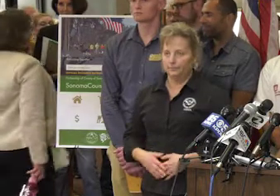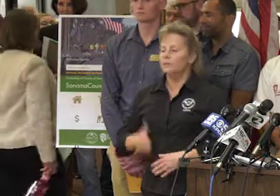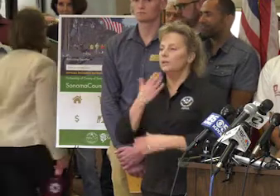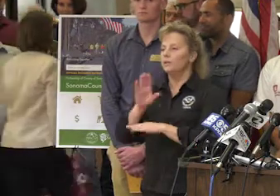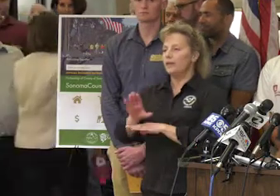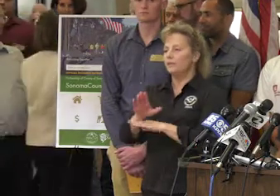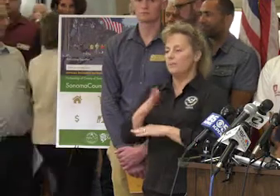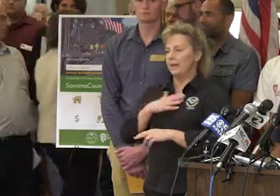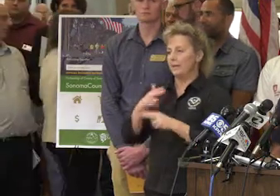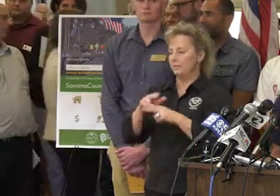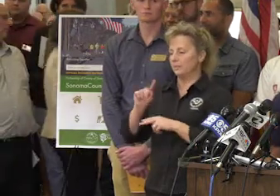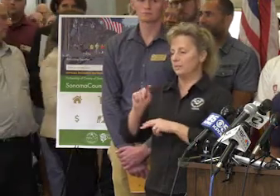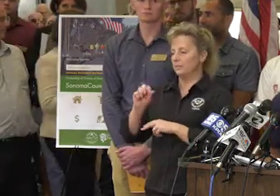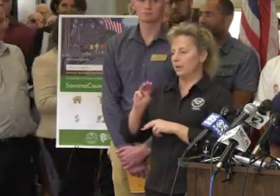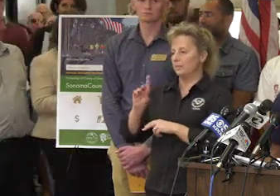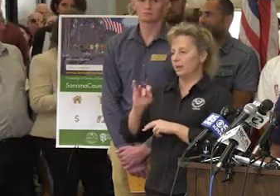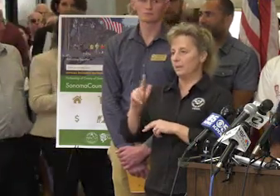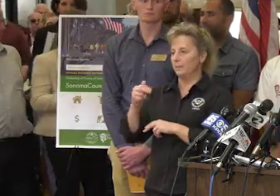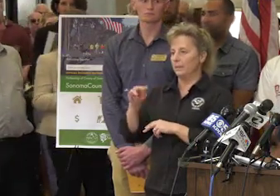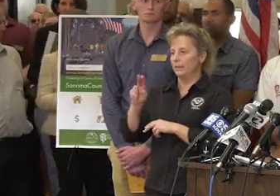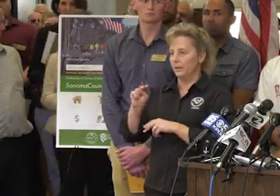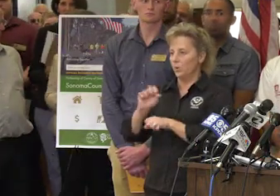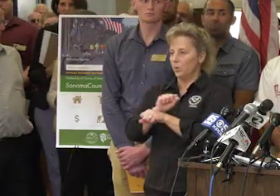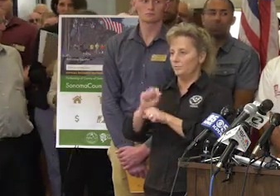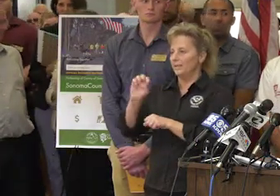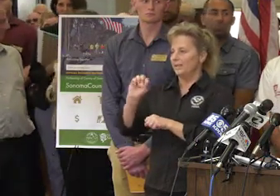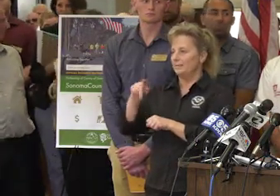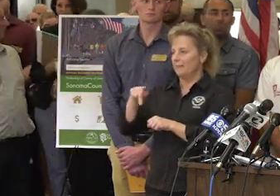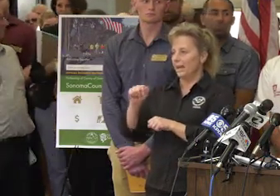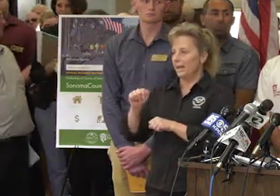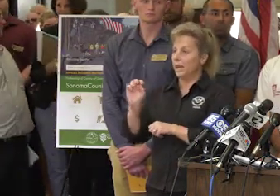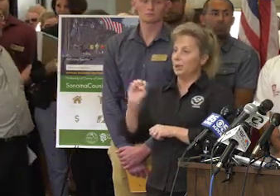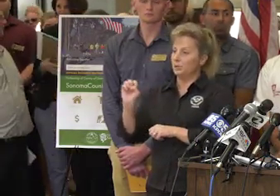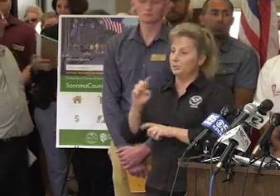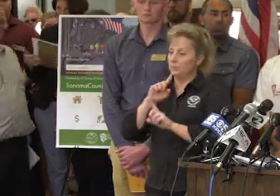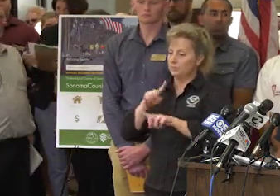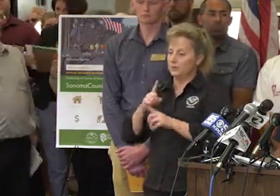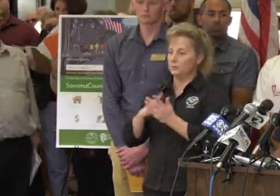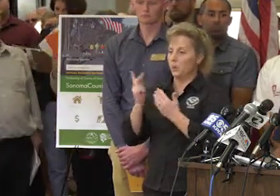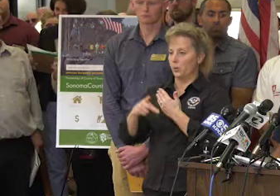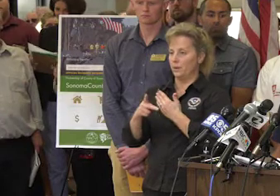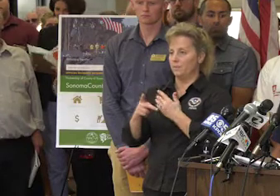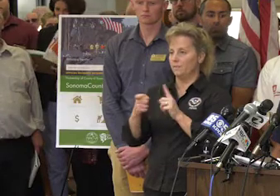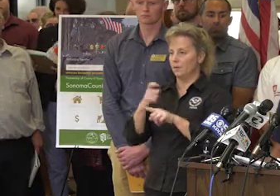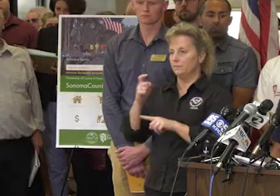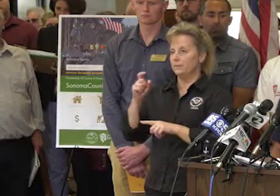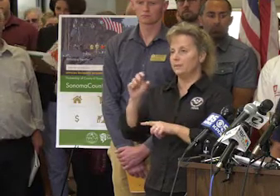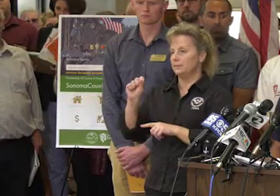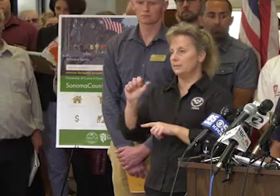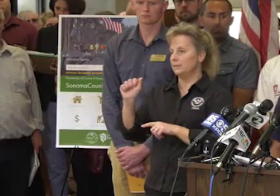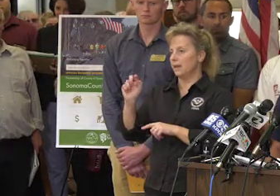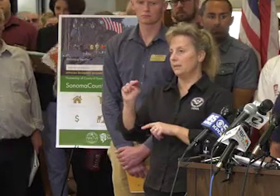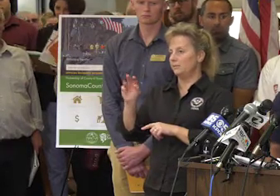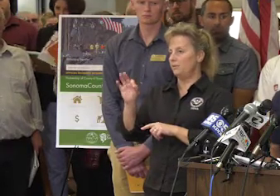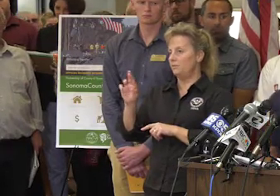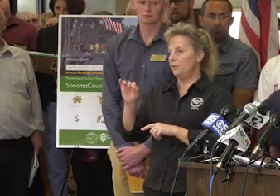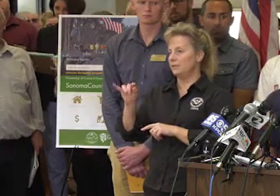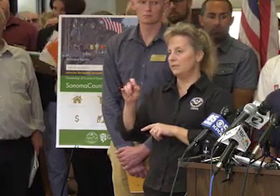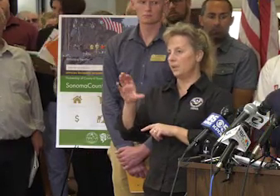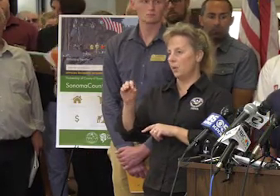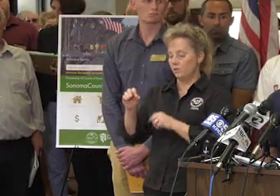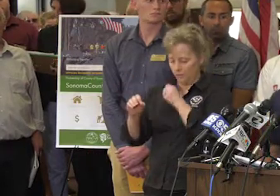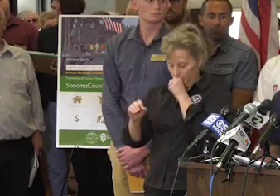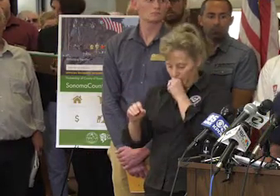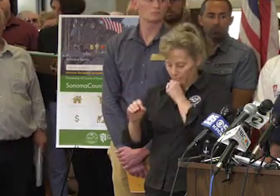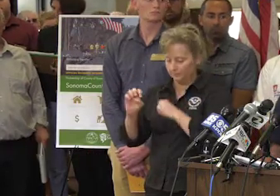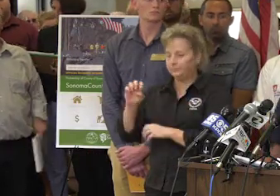Good afternoon. My name is Tom Dunkelman. I work for the EPA Emergency Response Program from San Francisco. EPA has